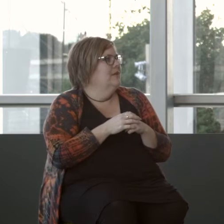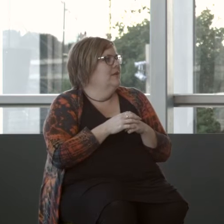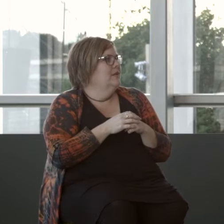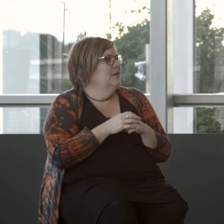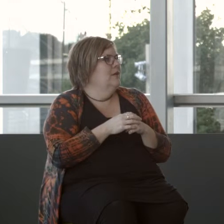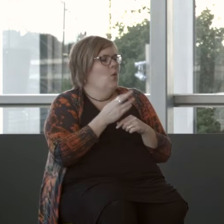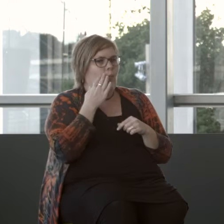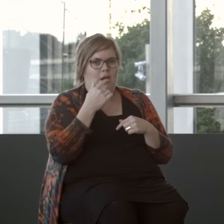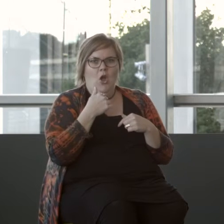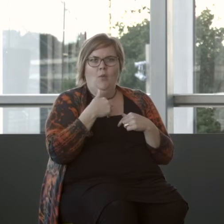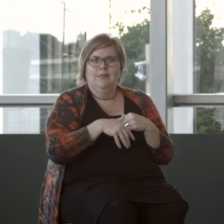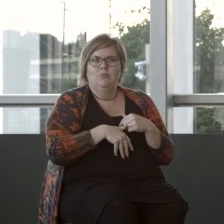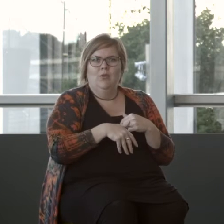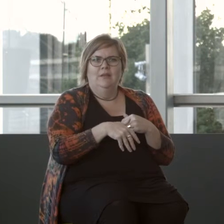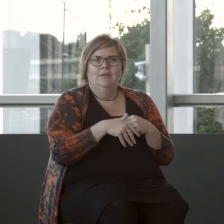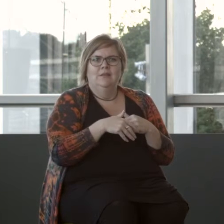when I was pregnant,